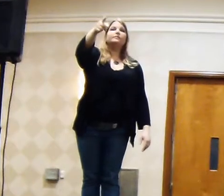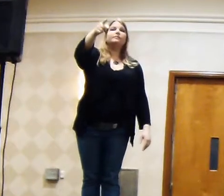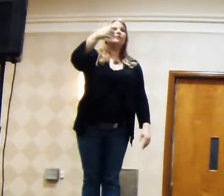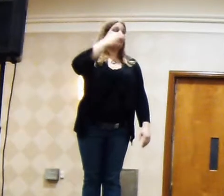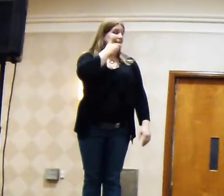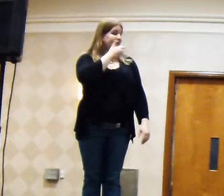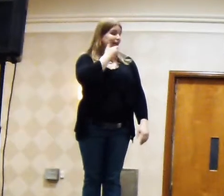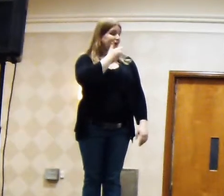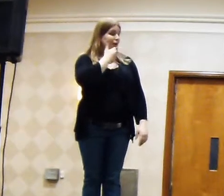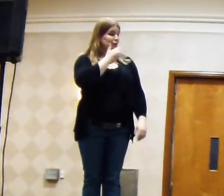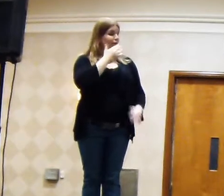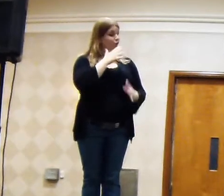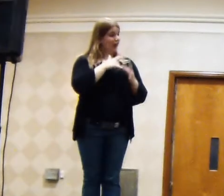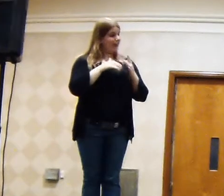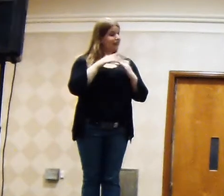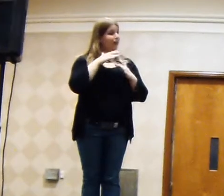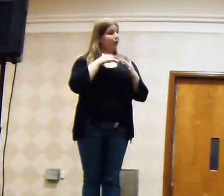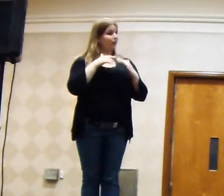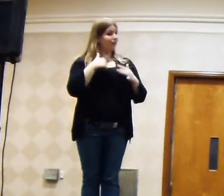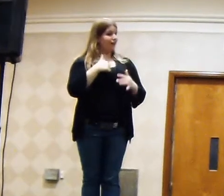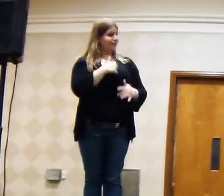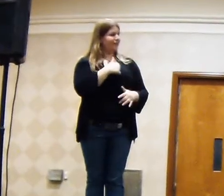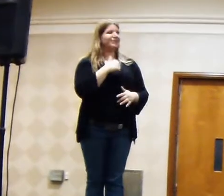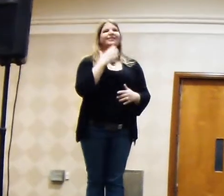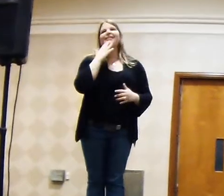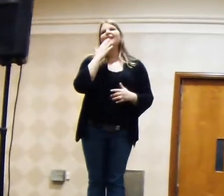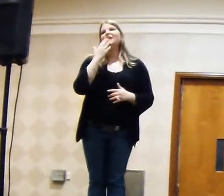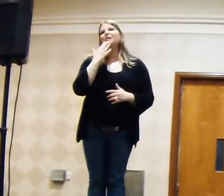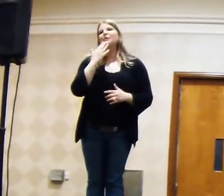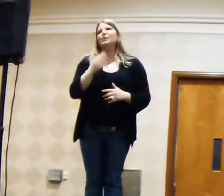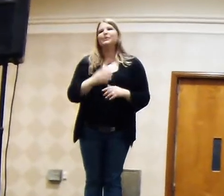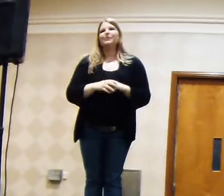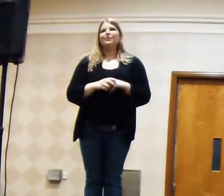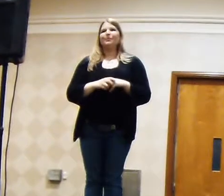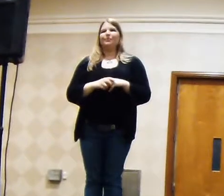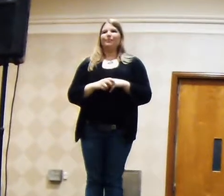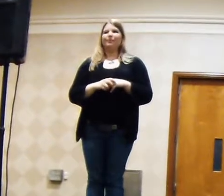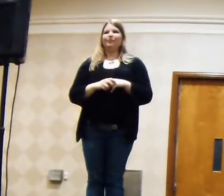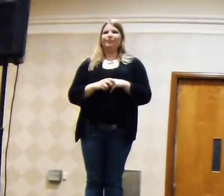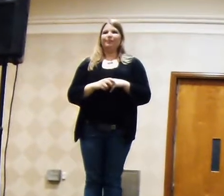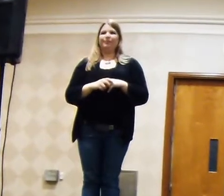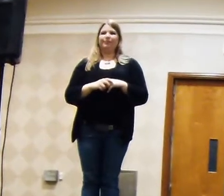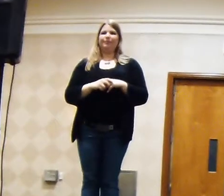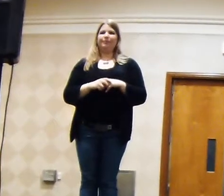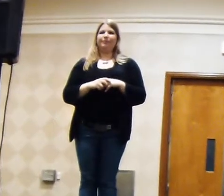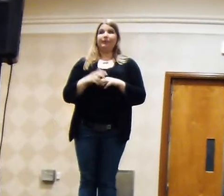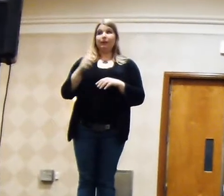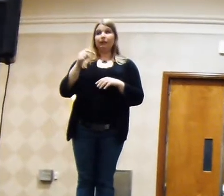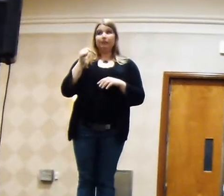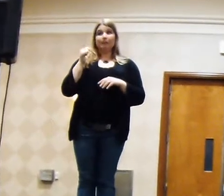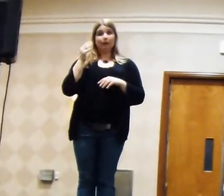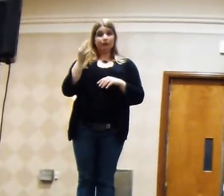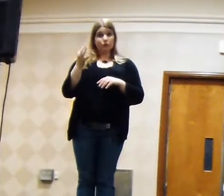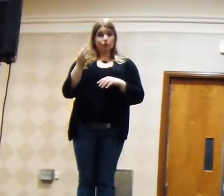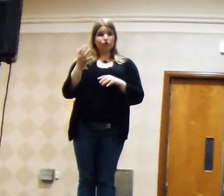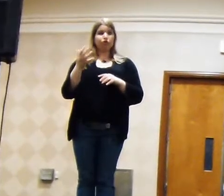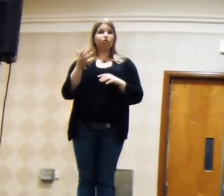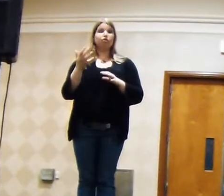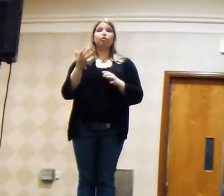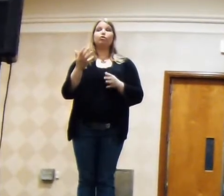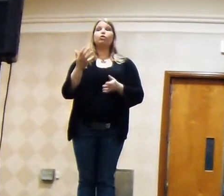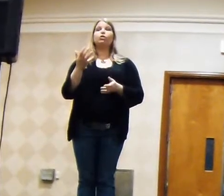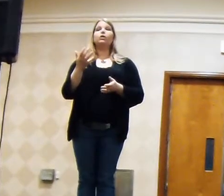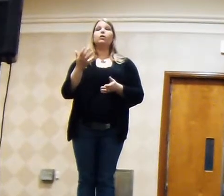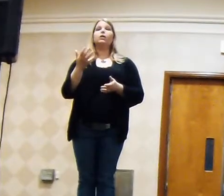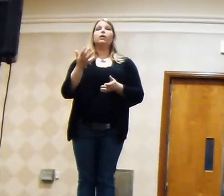out and hanging out with all of us this weekend. Appreciate Thank it. Thank you. My question is about Back to the Future. I